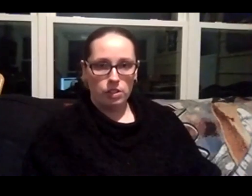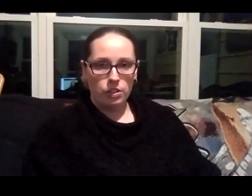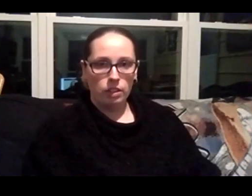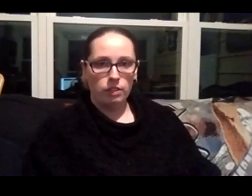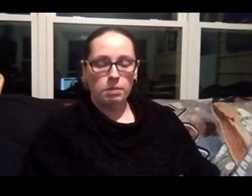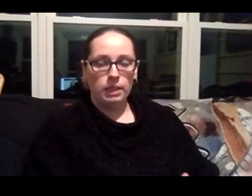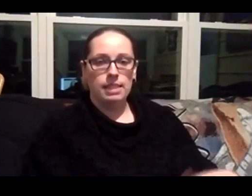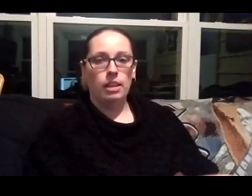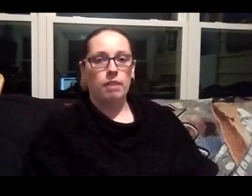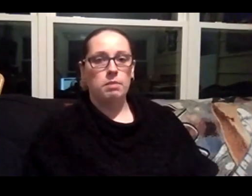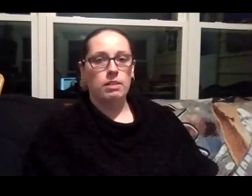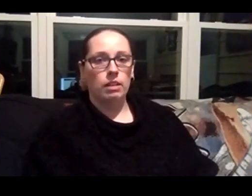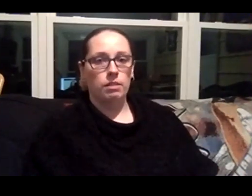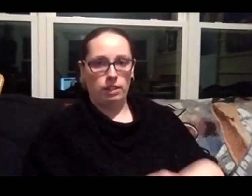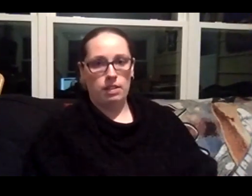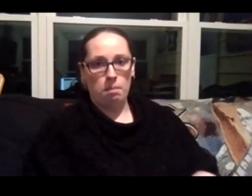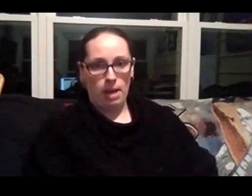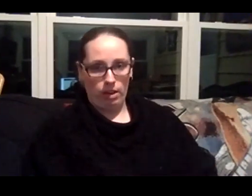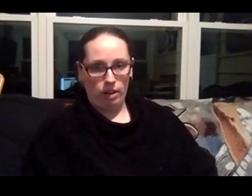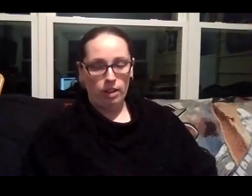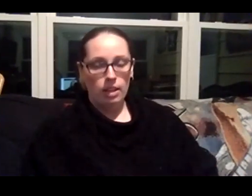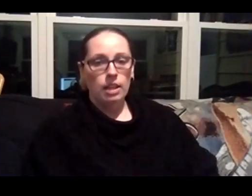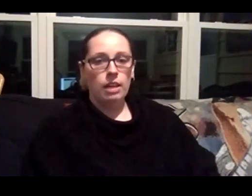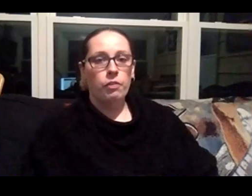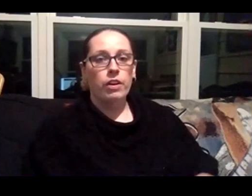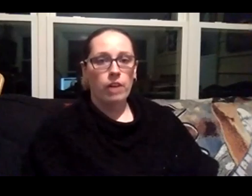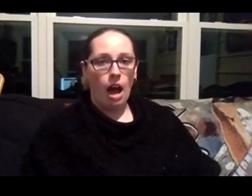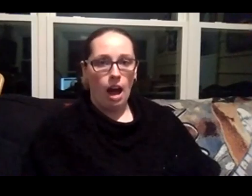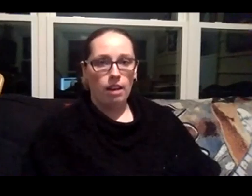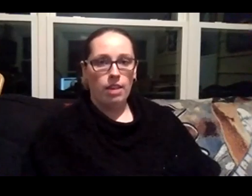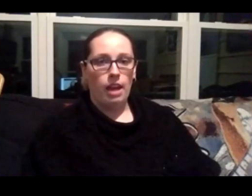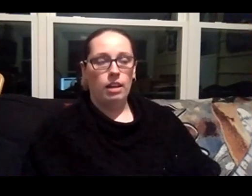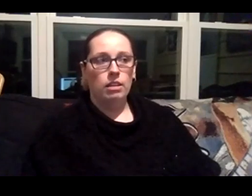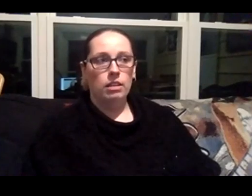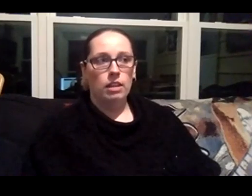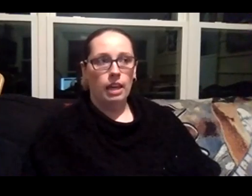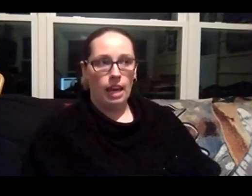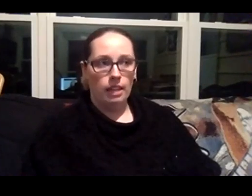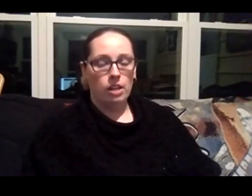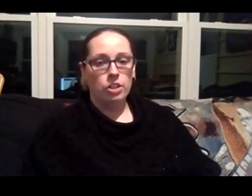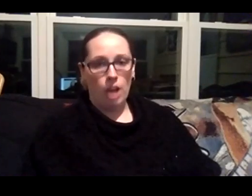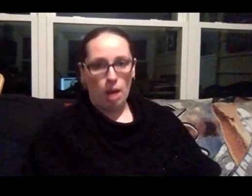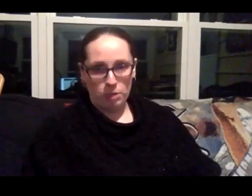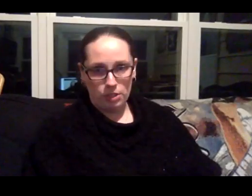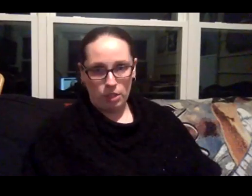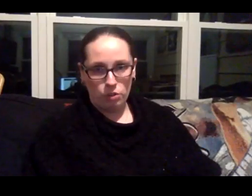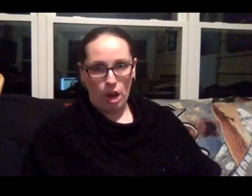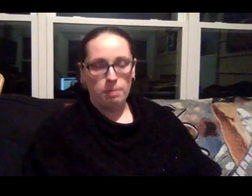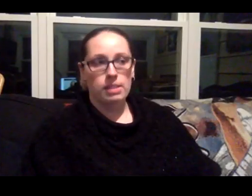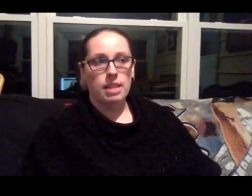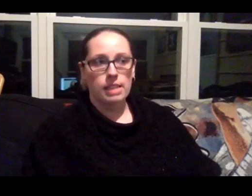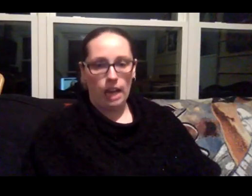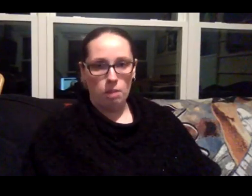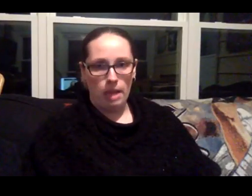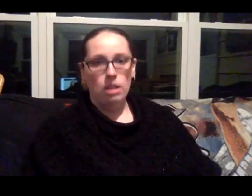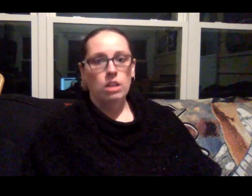services are delivered, but they still have to be delivered in some manner. If they're not, then again, it's our job, which is a huge job